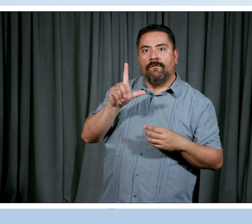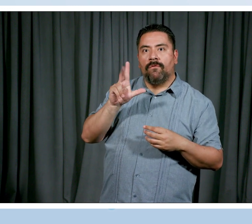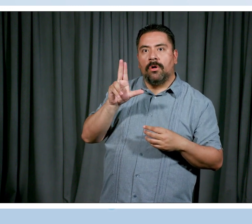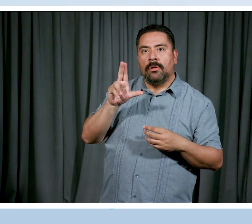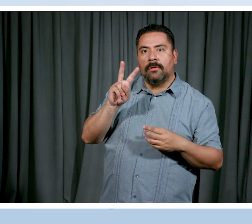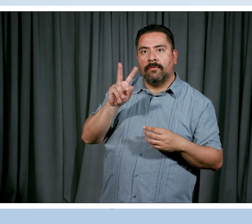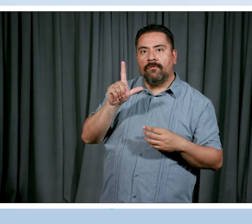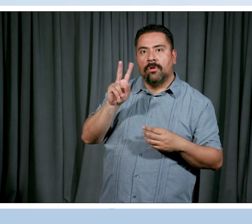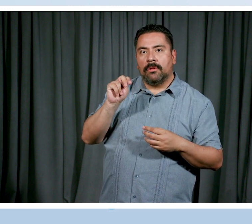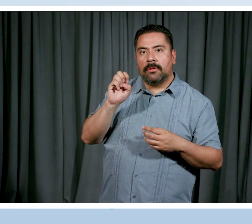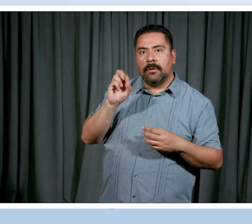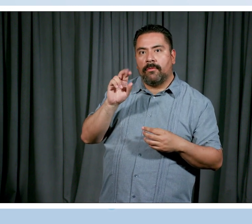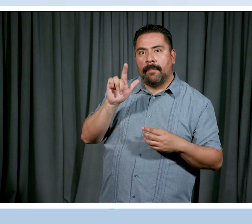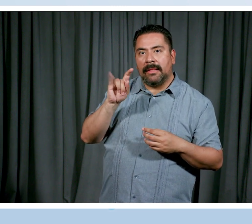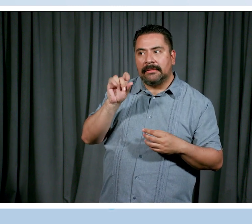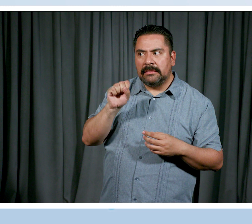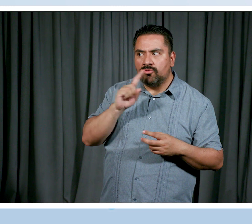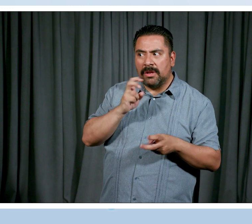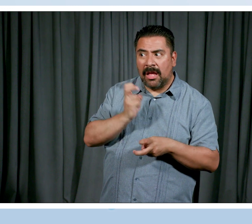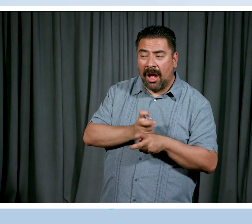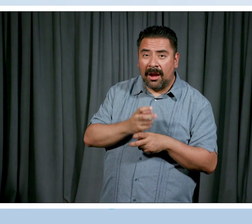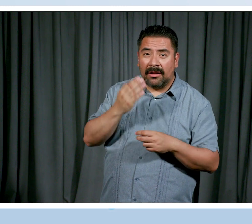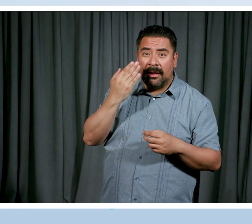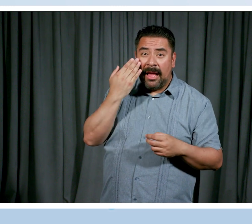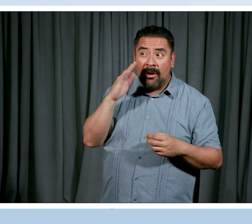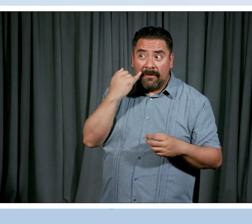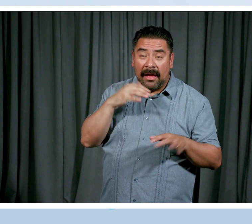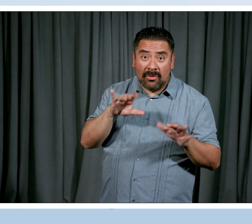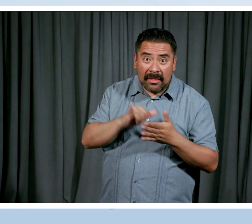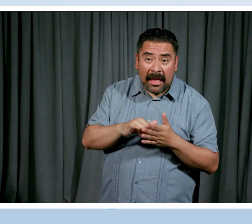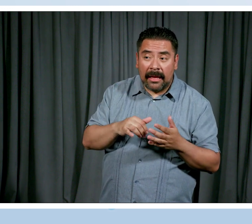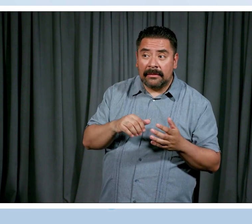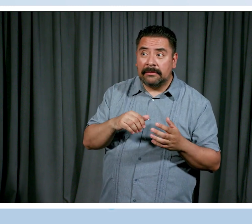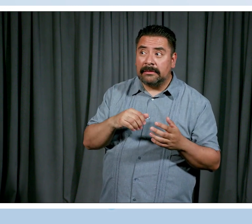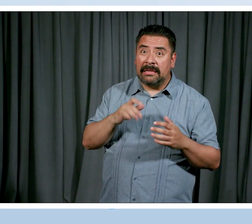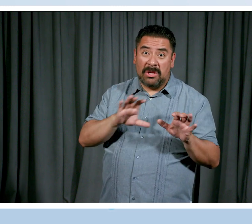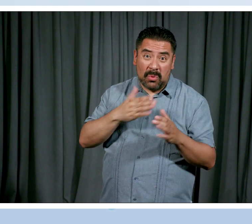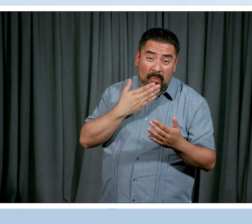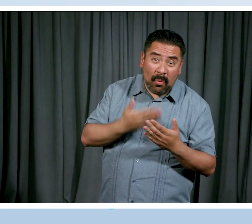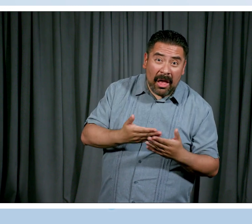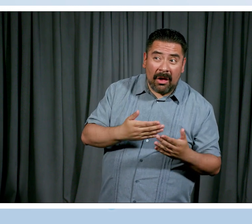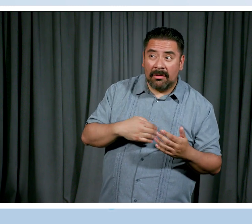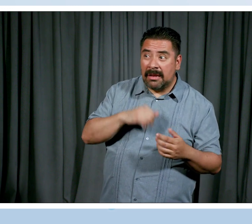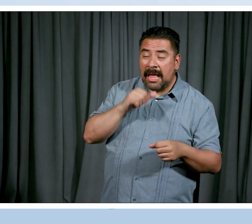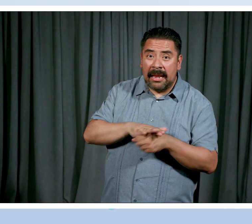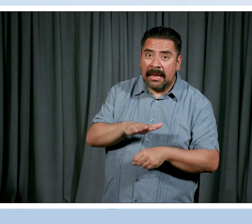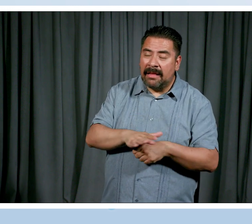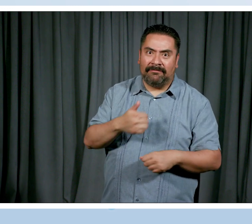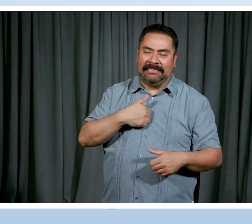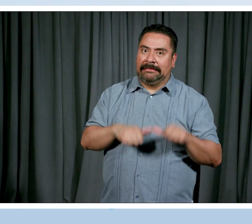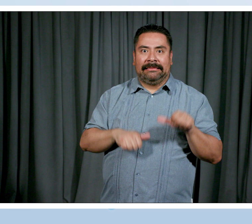hard. I mean, I don't know if I do that, if I do it well, if I do it not enough. Honestly, I'm really not